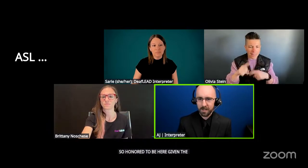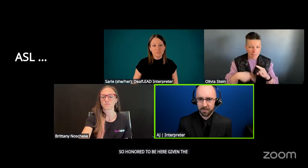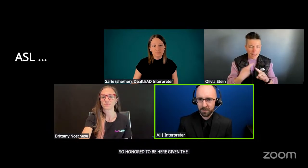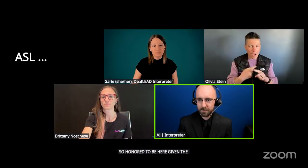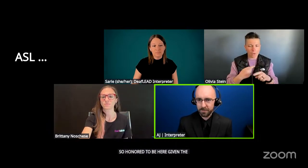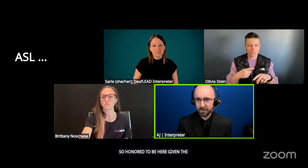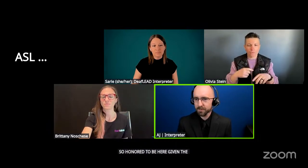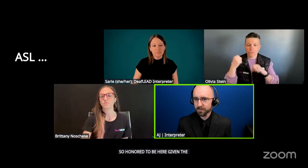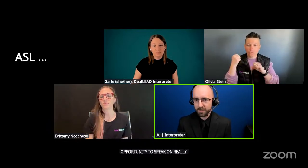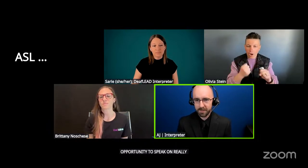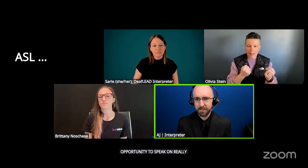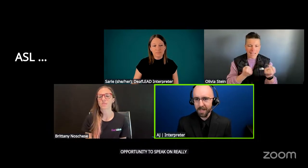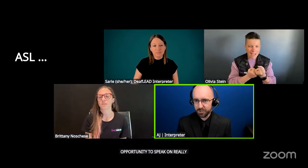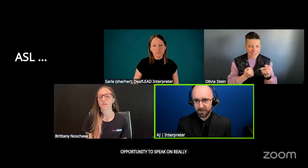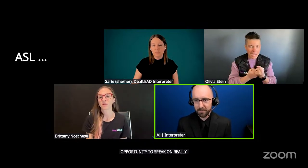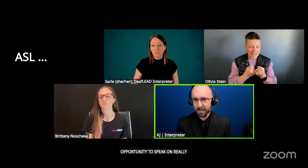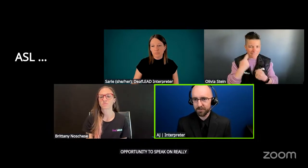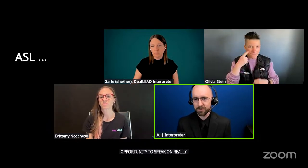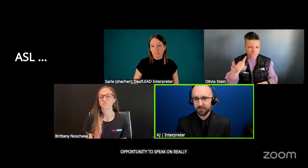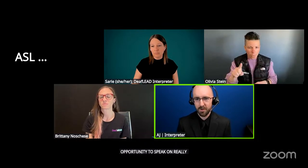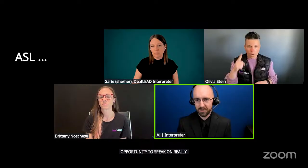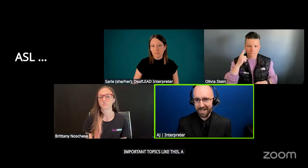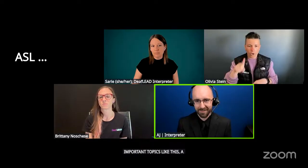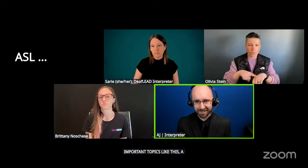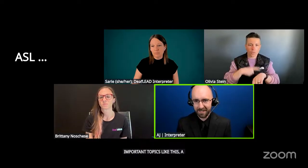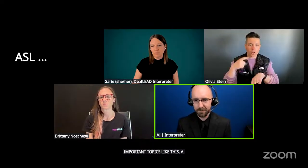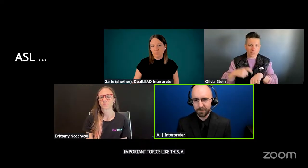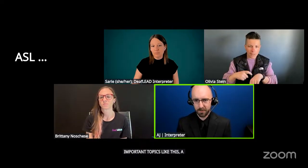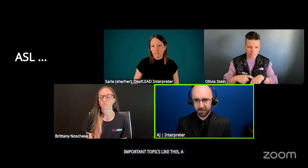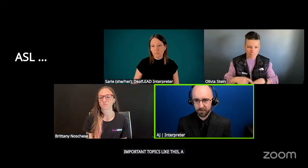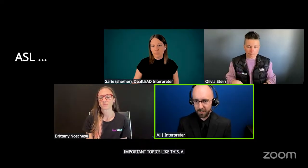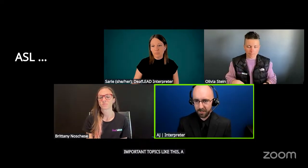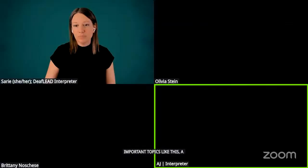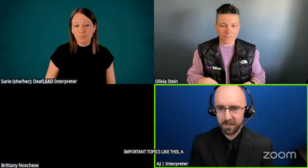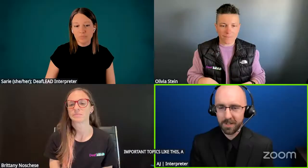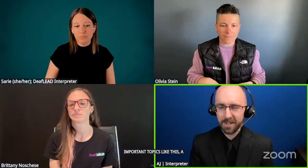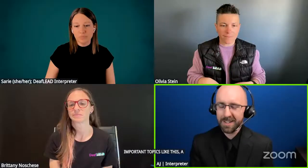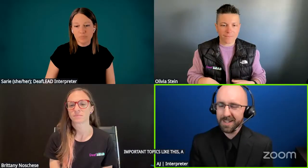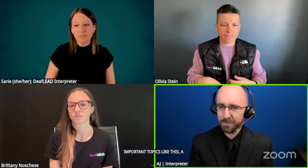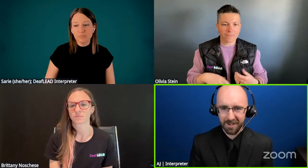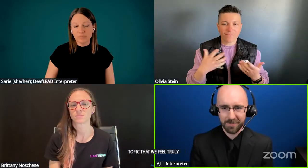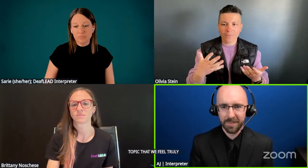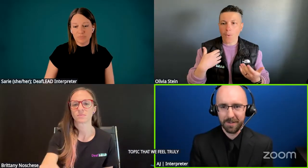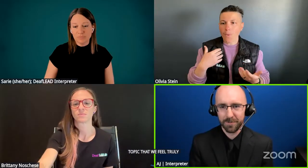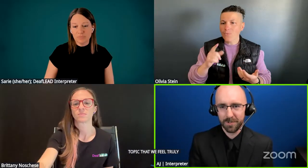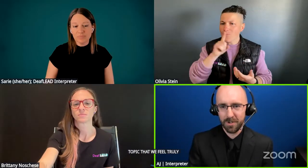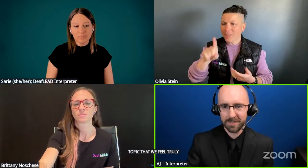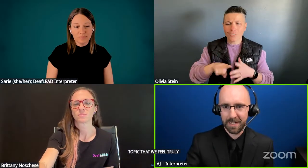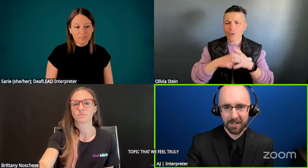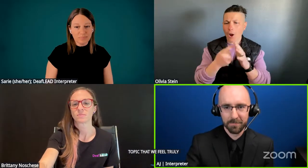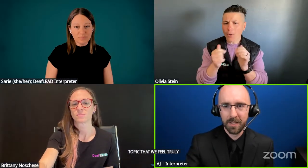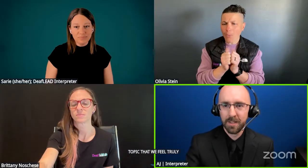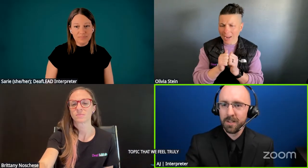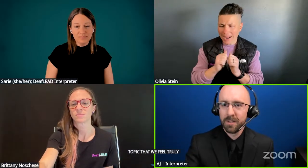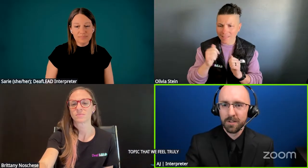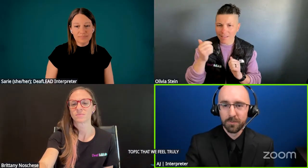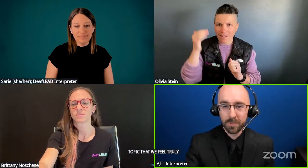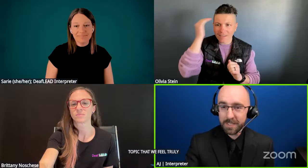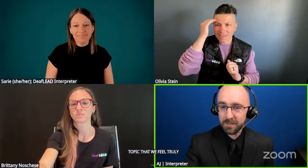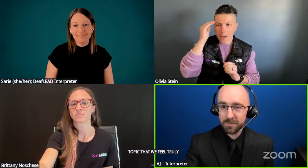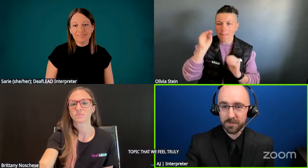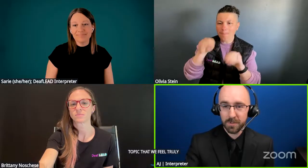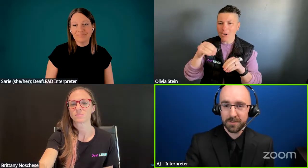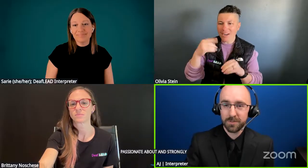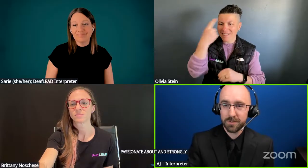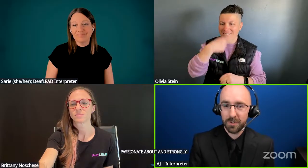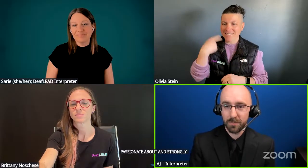a topic that we feel truly passionate about, strongly advocate for as well, and we have done that for a long time.